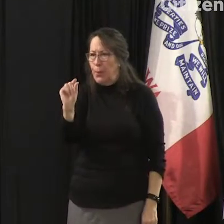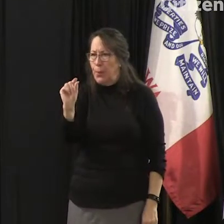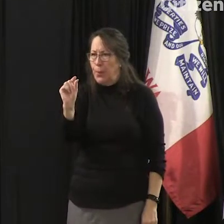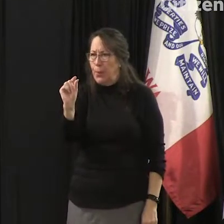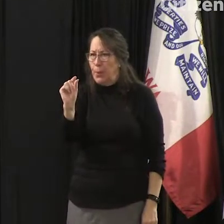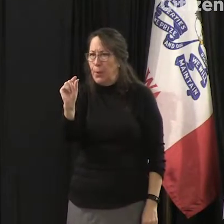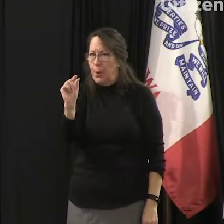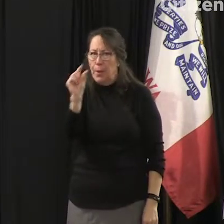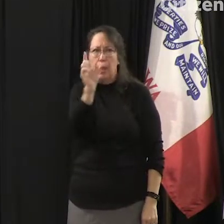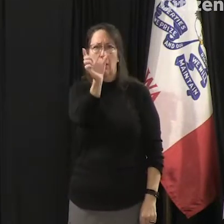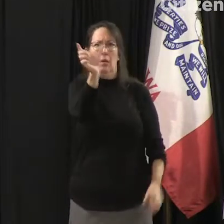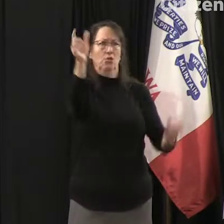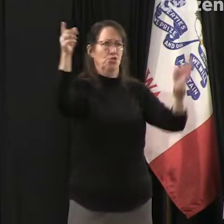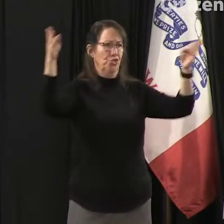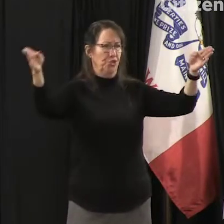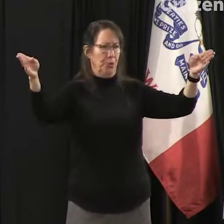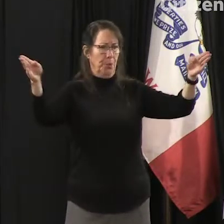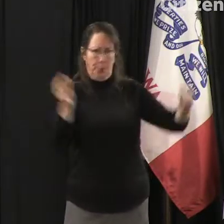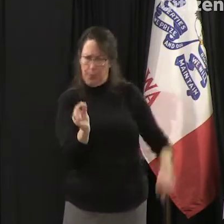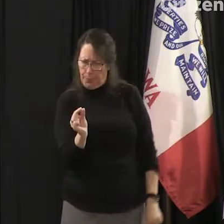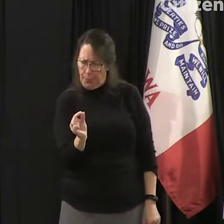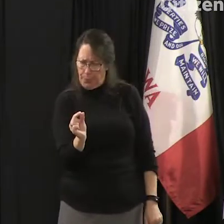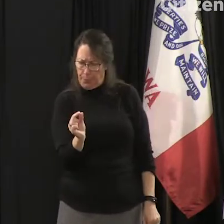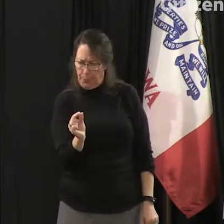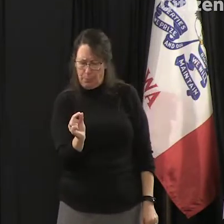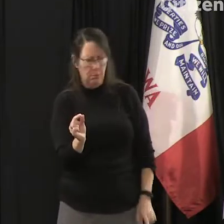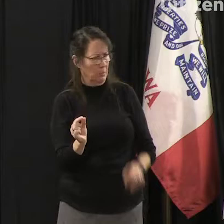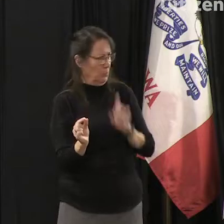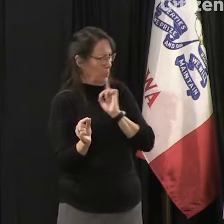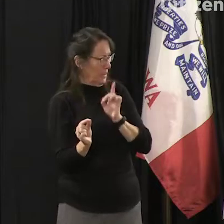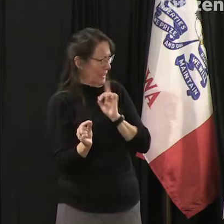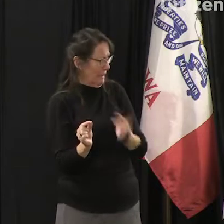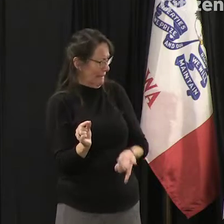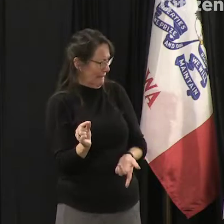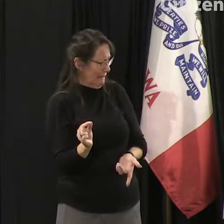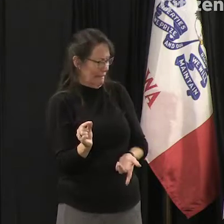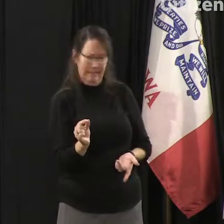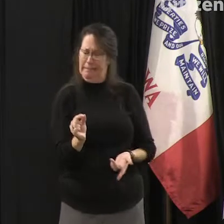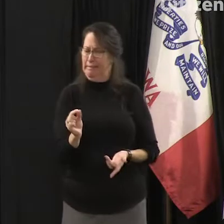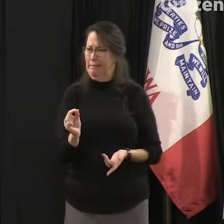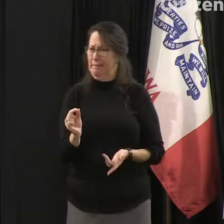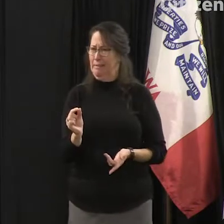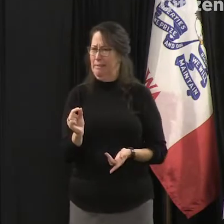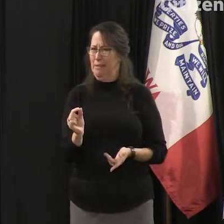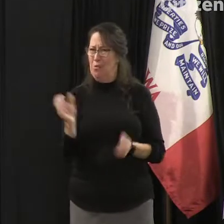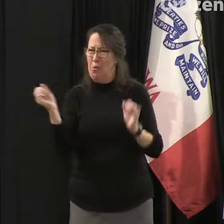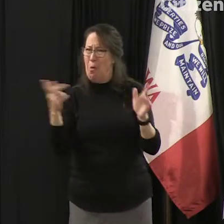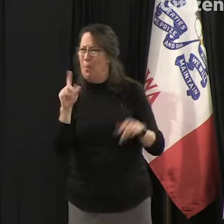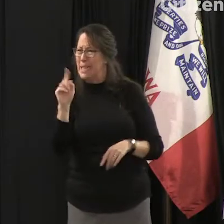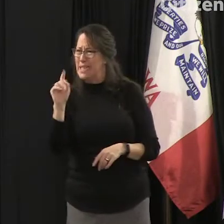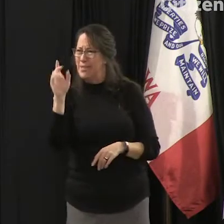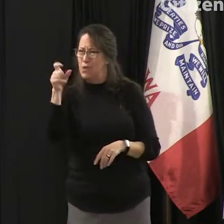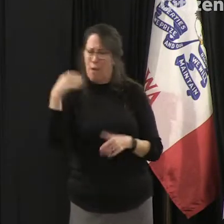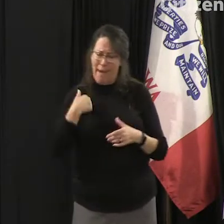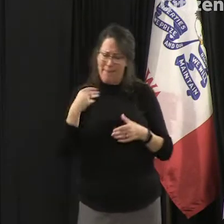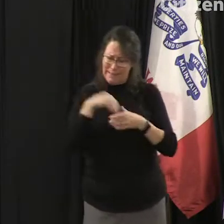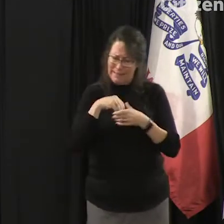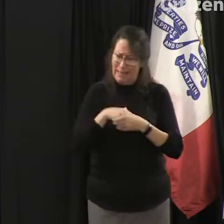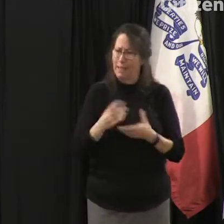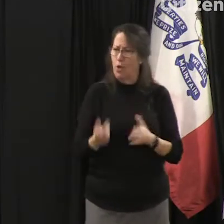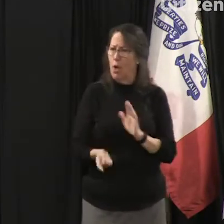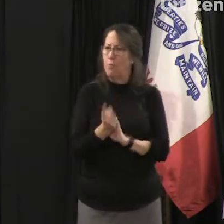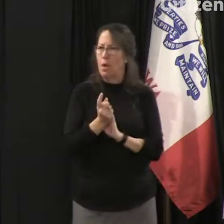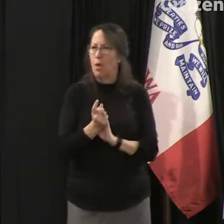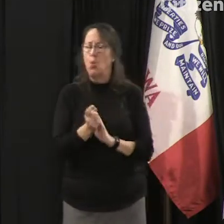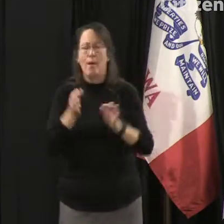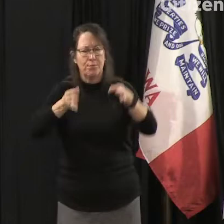thumbnail. Wow. Oh, I said, really? Well, they said, you know, all the TVs ought to have something like that. I said, well, we'll